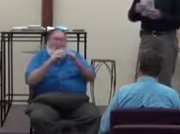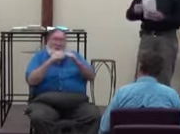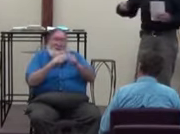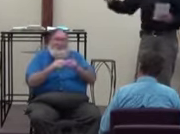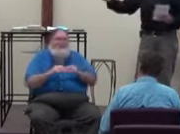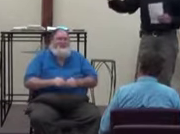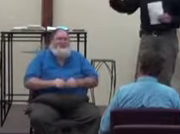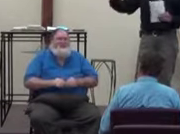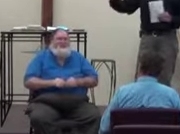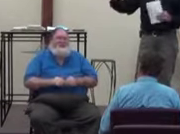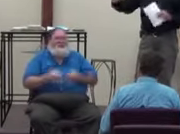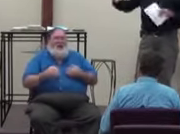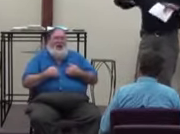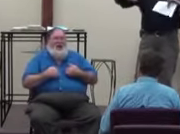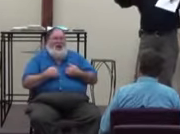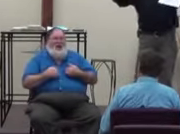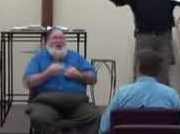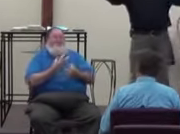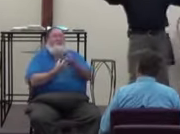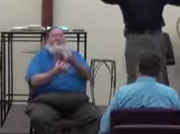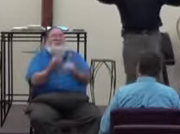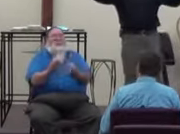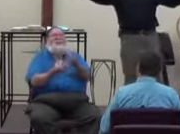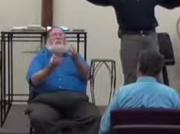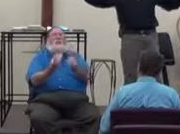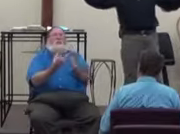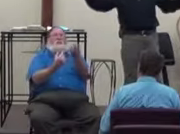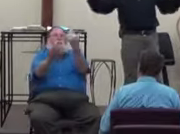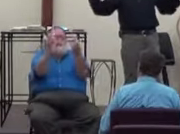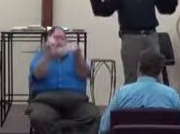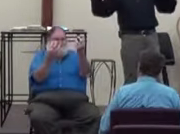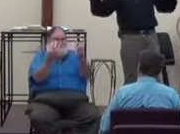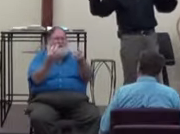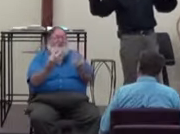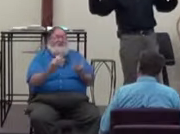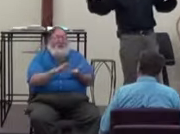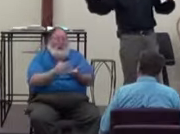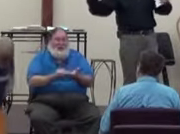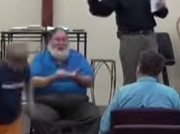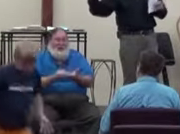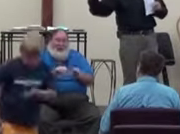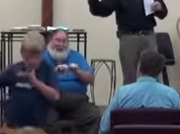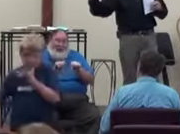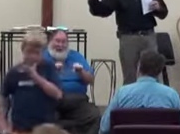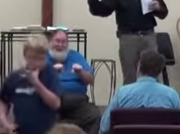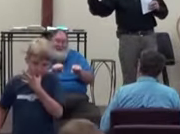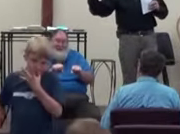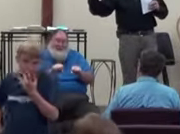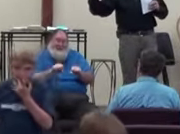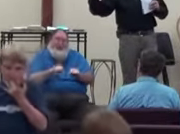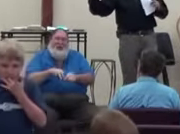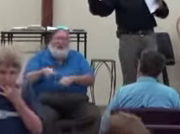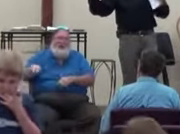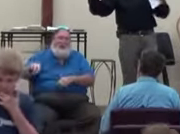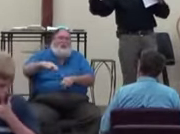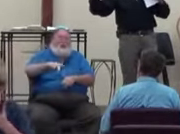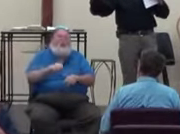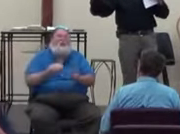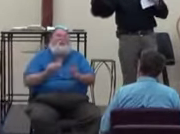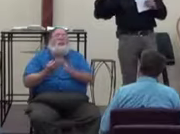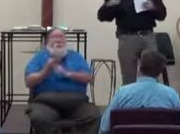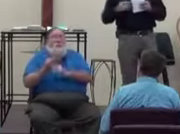and just roast weenies. And what we want to do is go around to all the community, hand out flyers, and